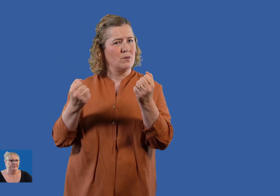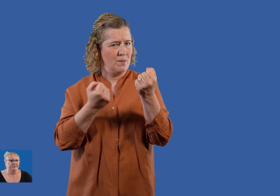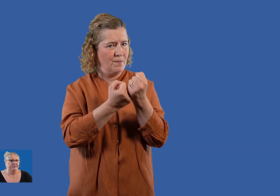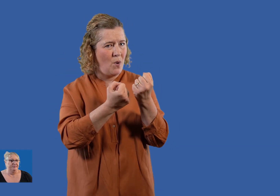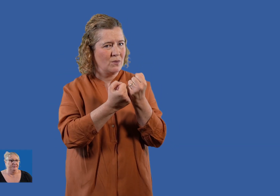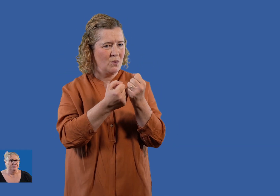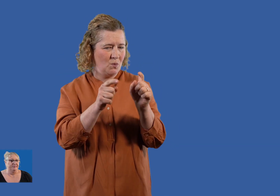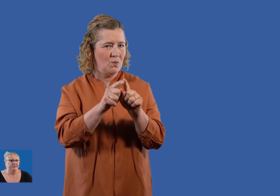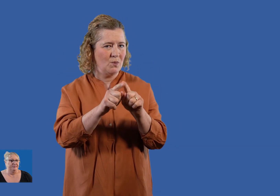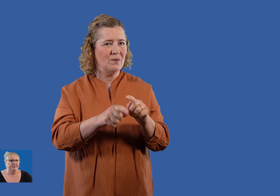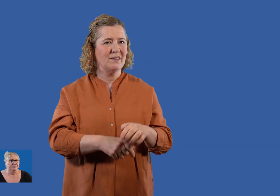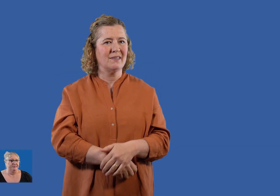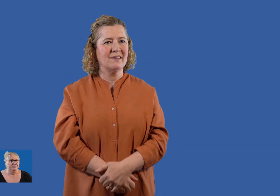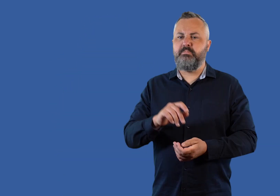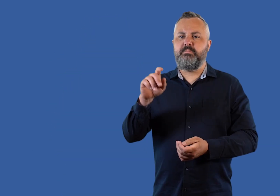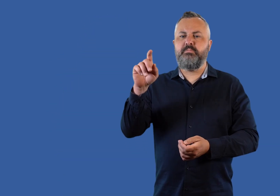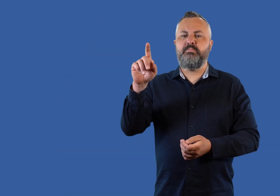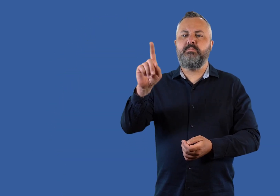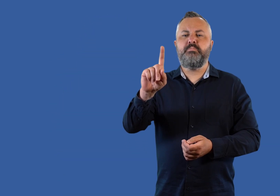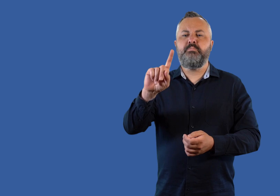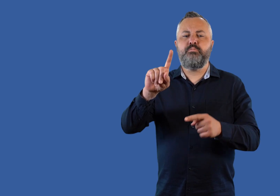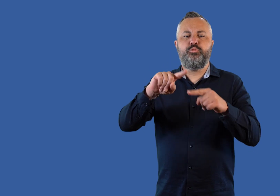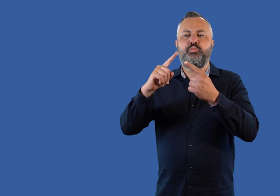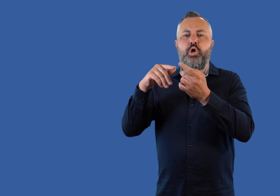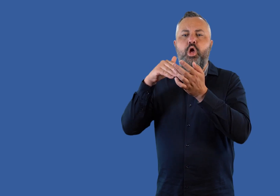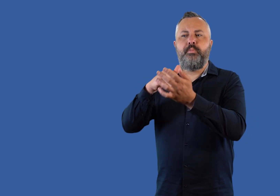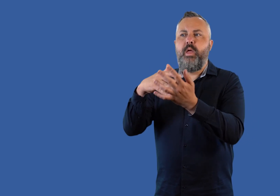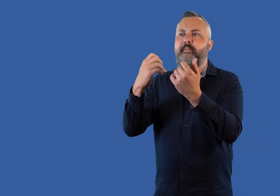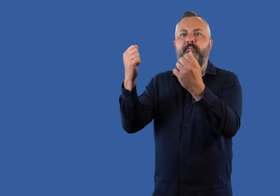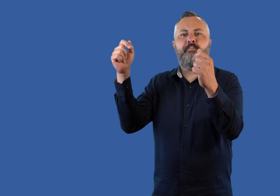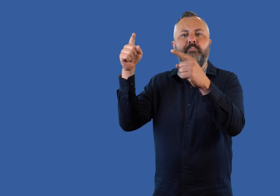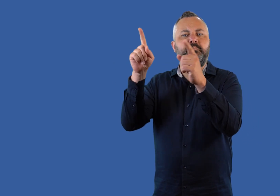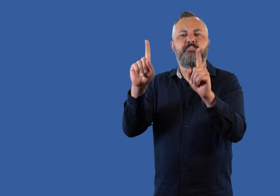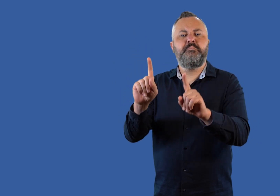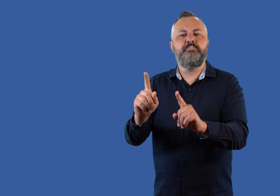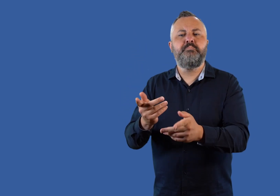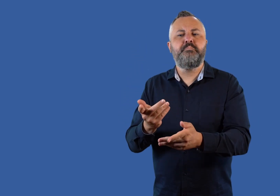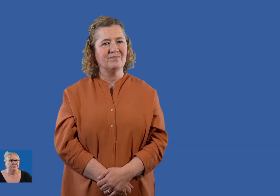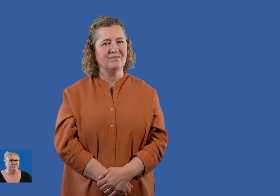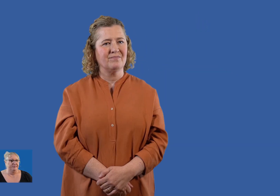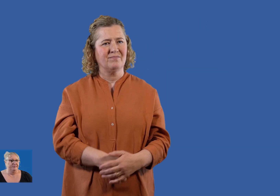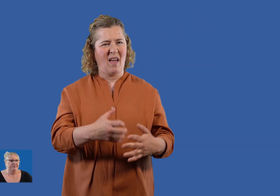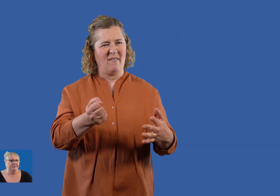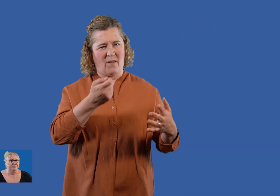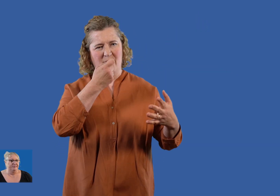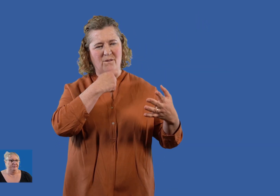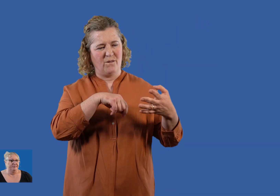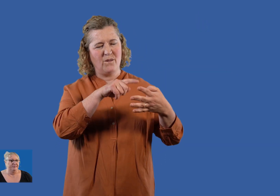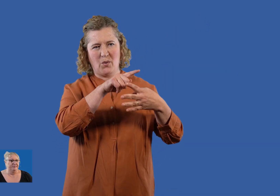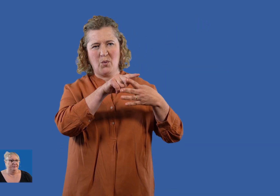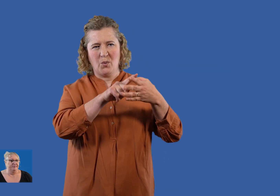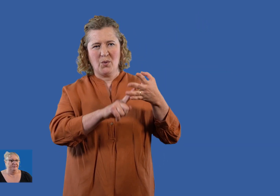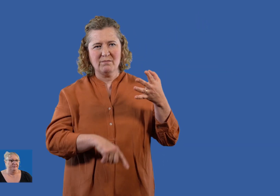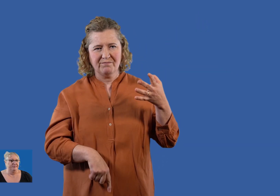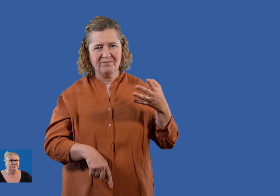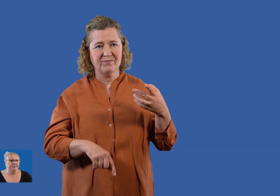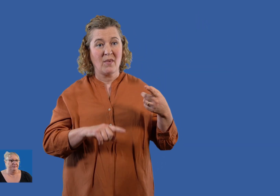groups. So what sort of treatments are available? Well, there is a few. The first thing